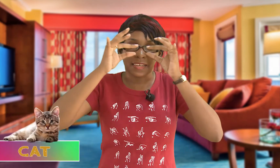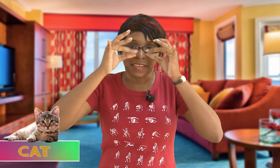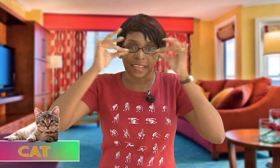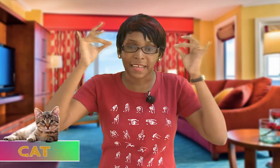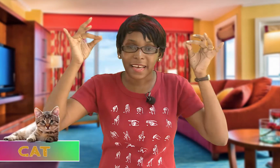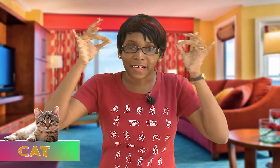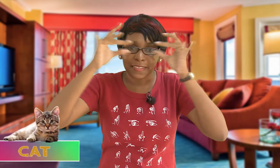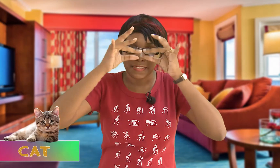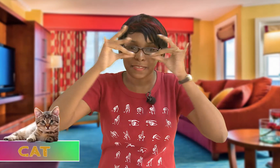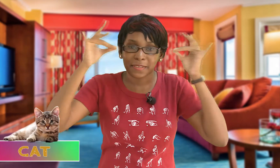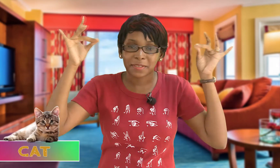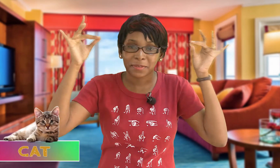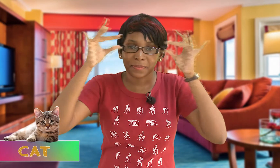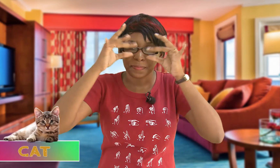and cat.